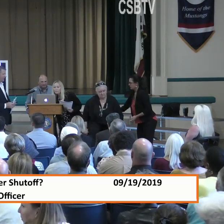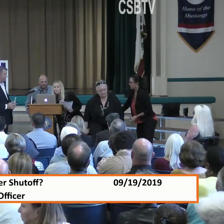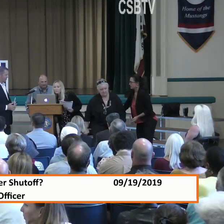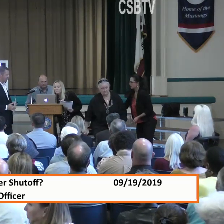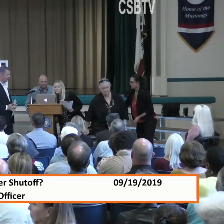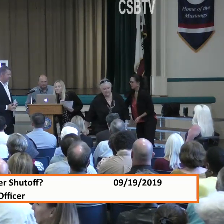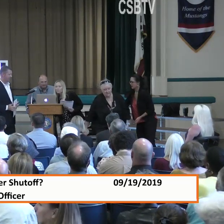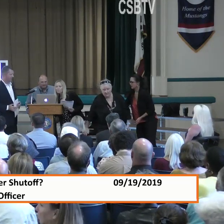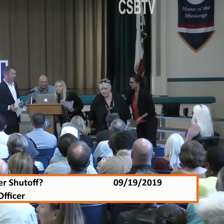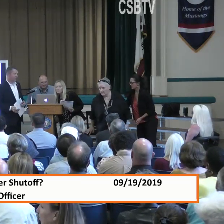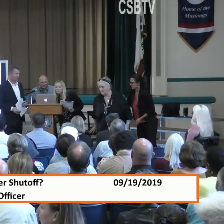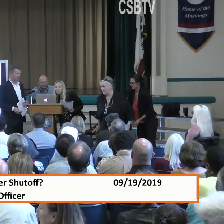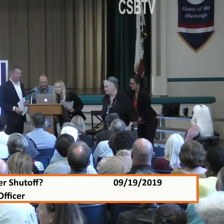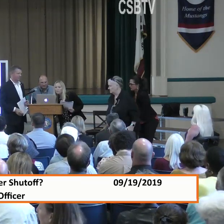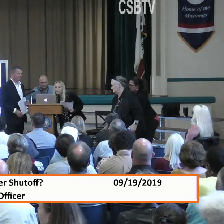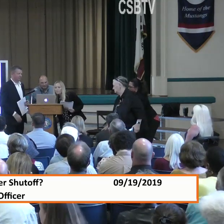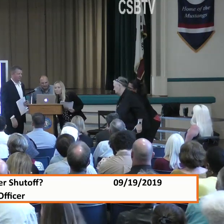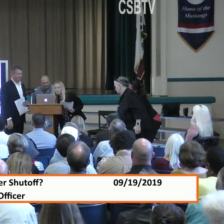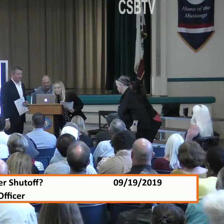Okay, there we go. Full screen.